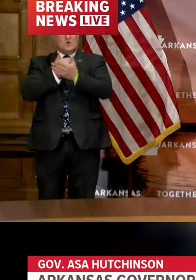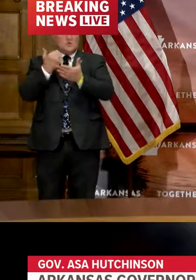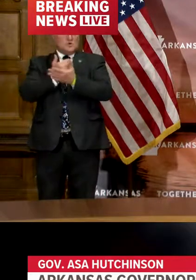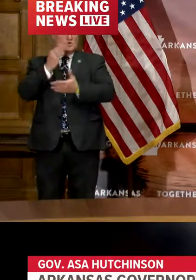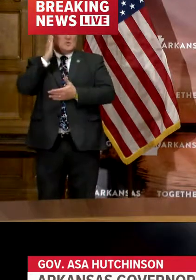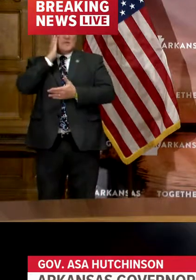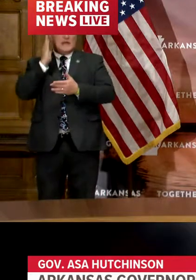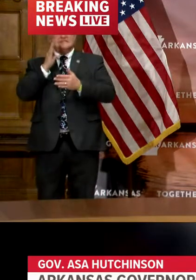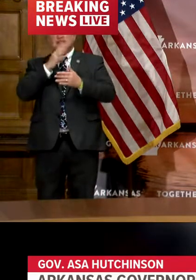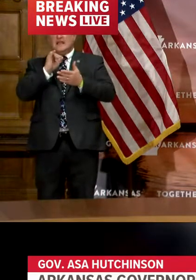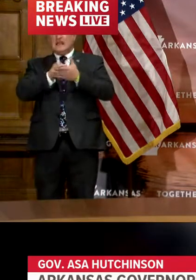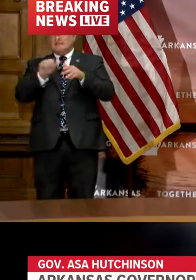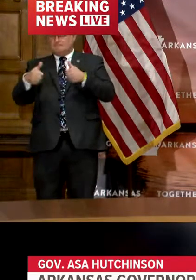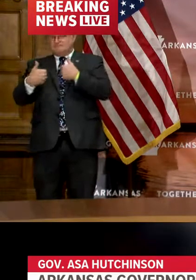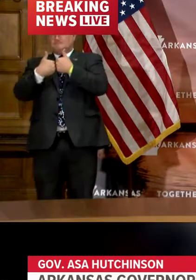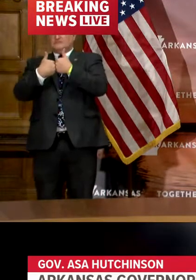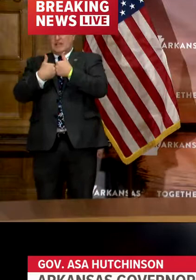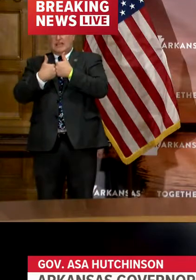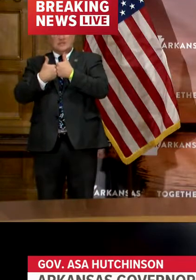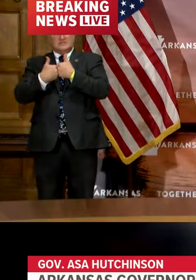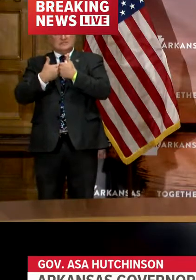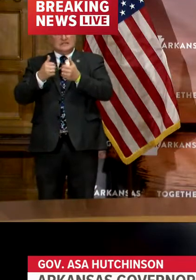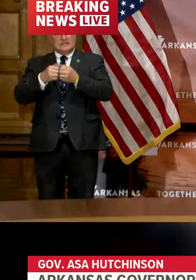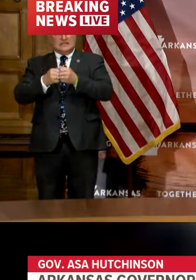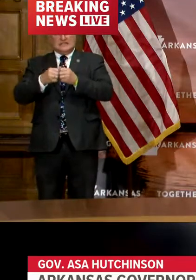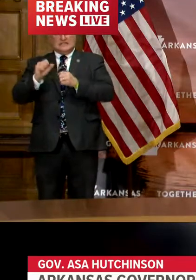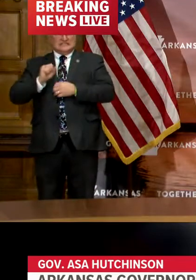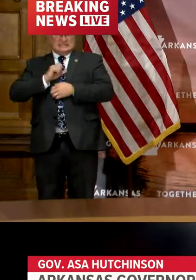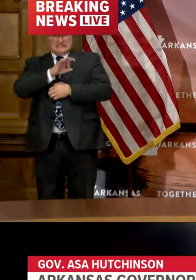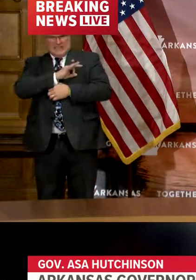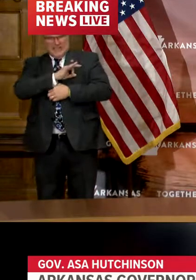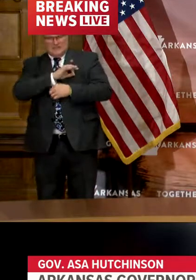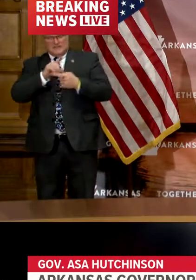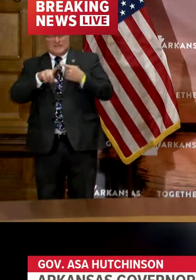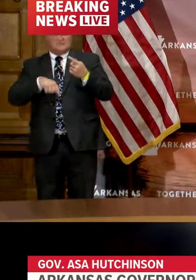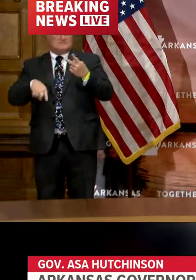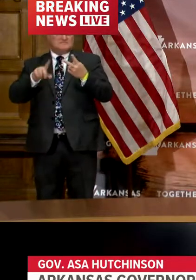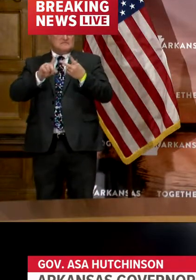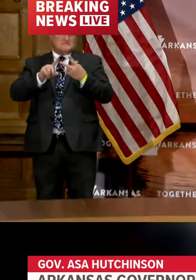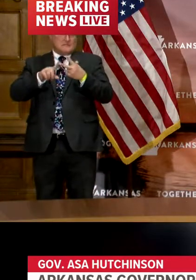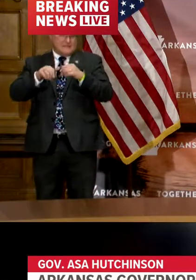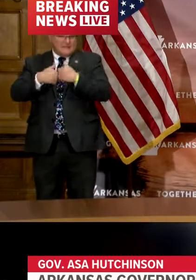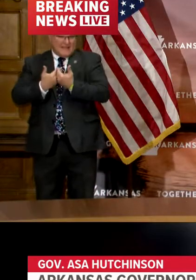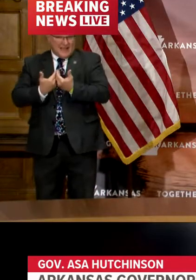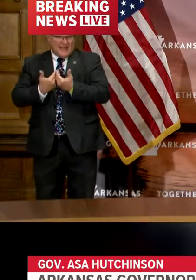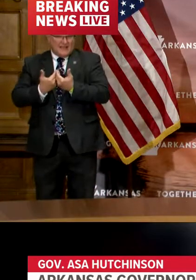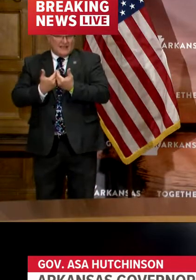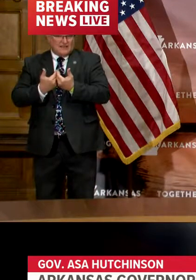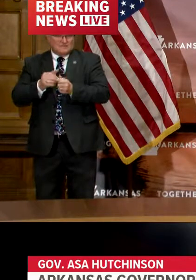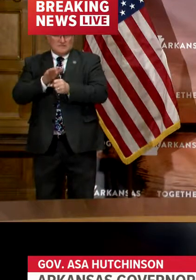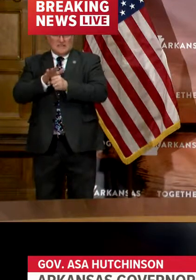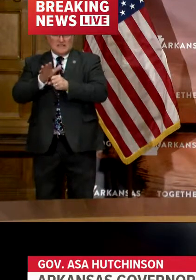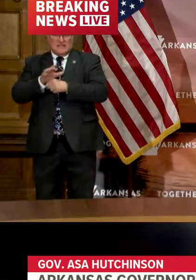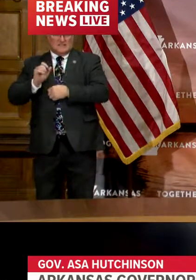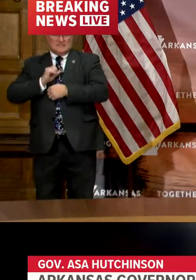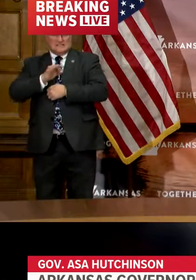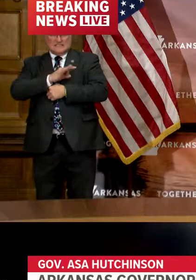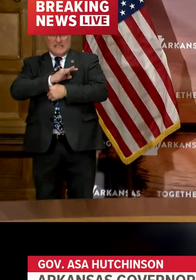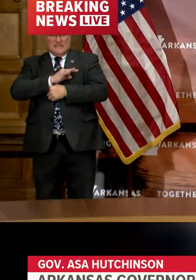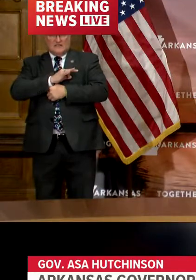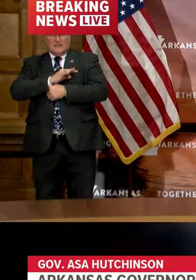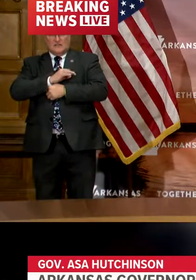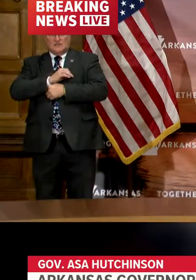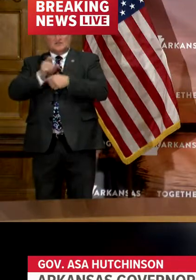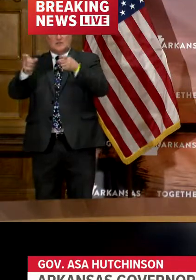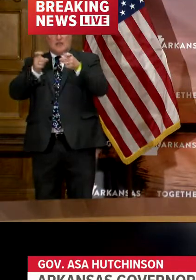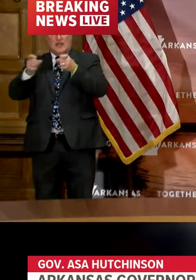the challenge, it seems like in general, has been staffing? Can you speak to how there are going to be enough staff resources to